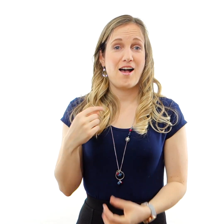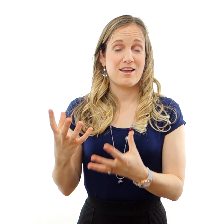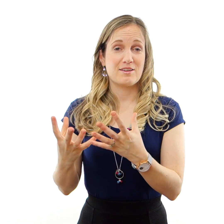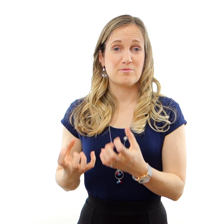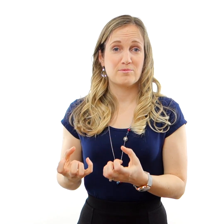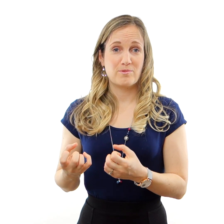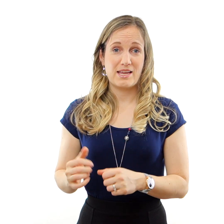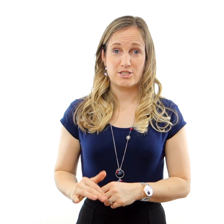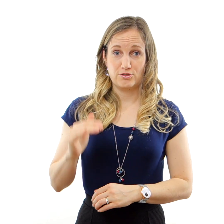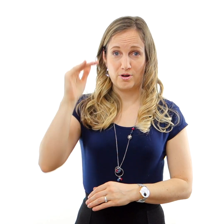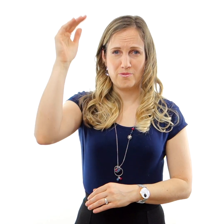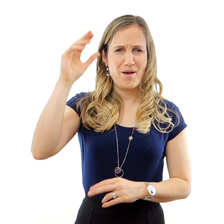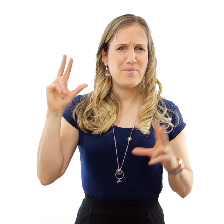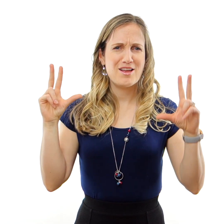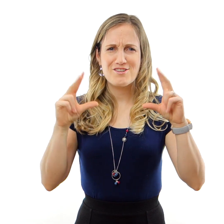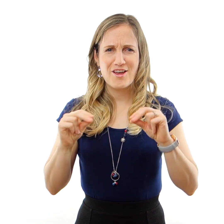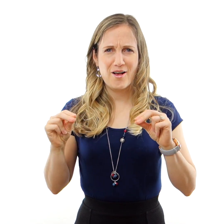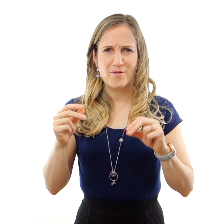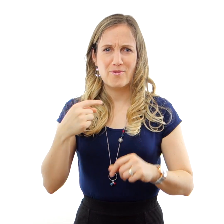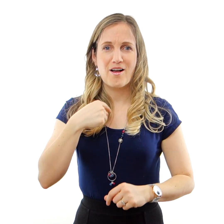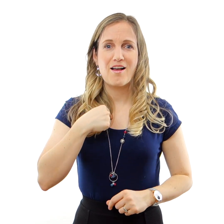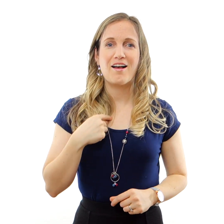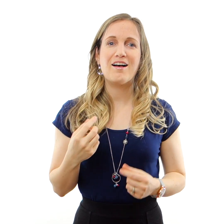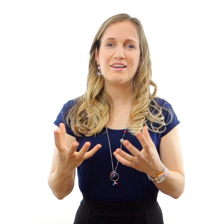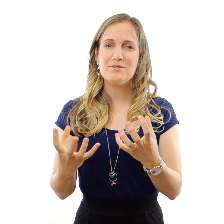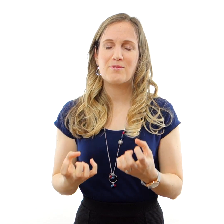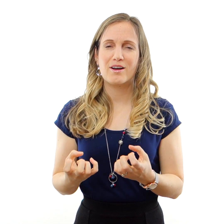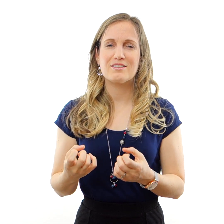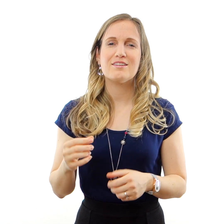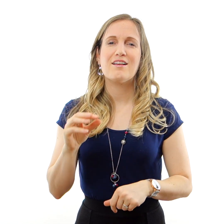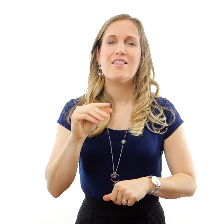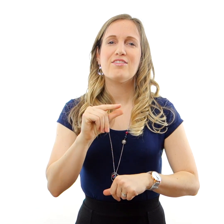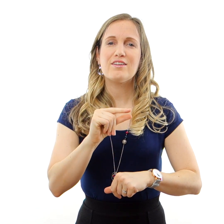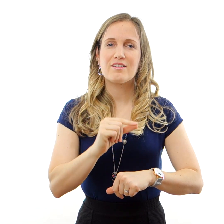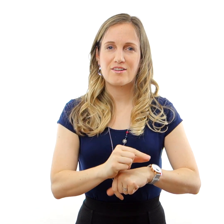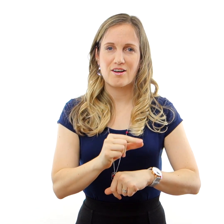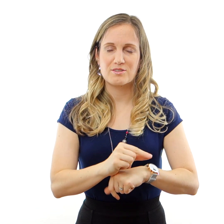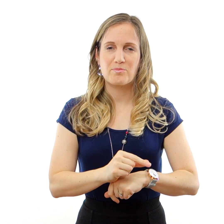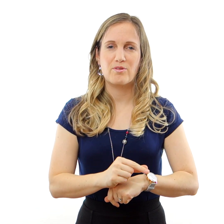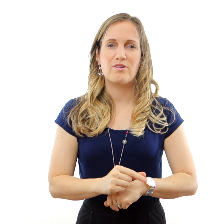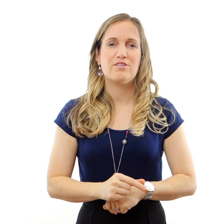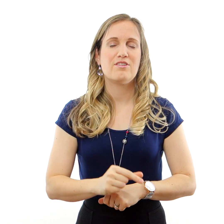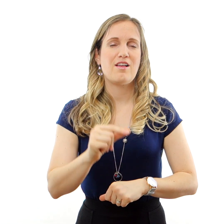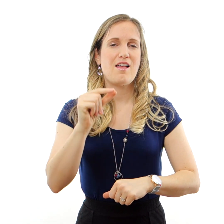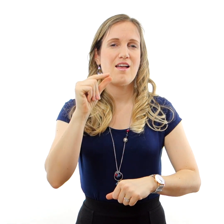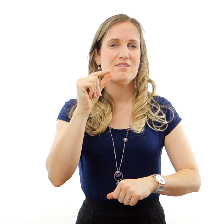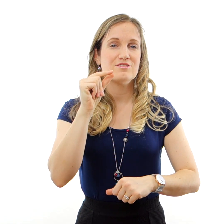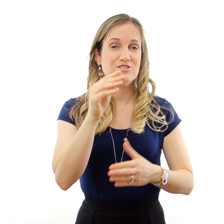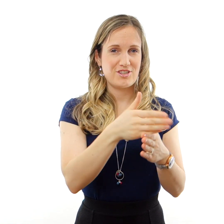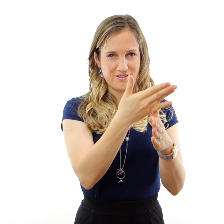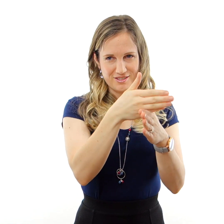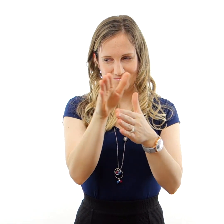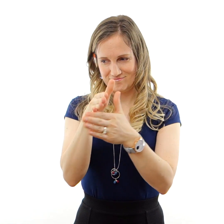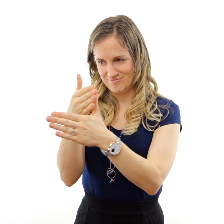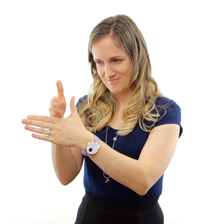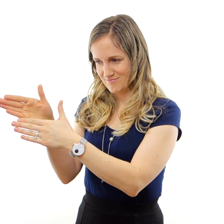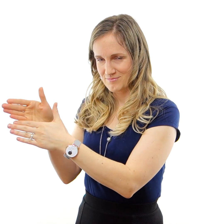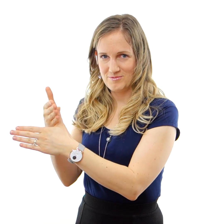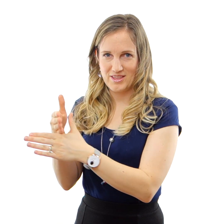I wait to grow up. No, I want the gospel shared with